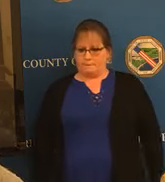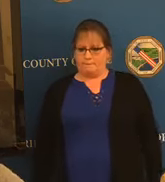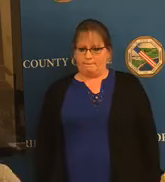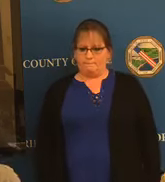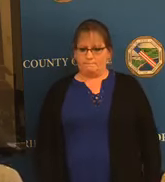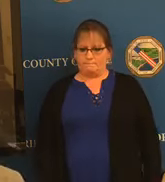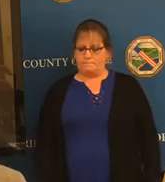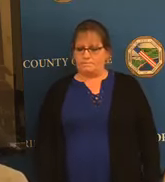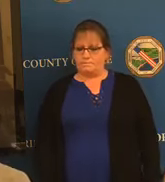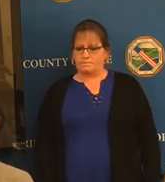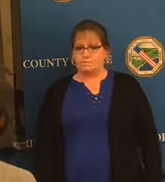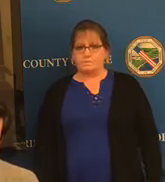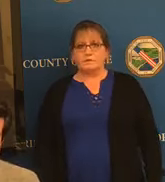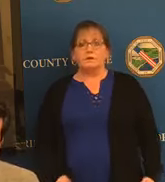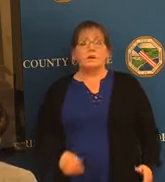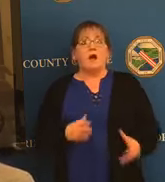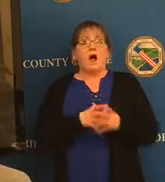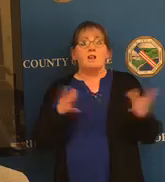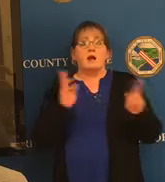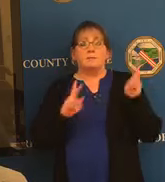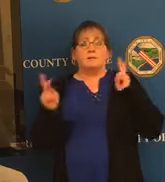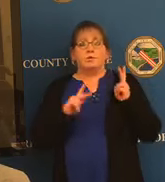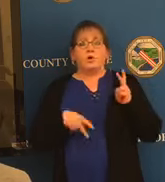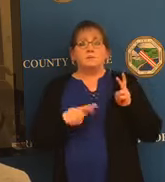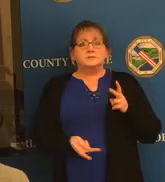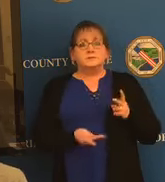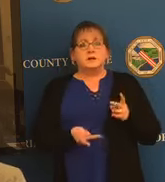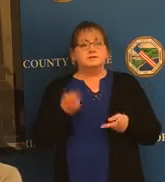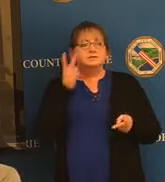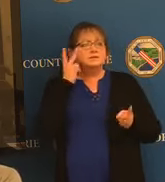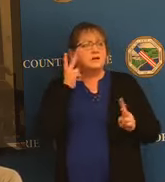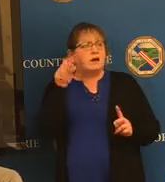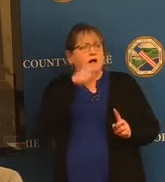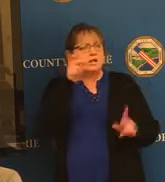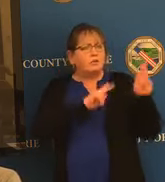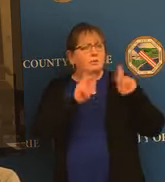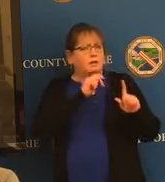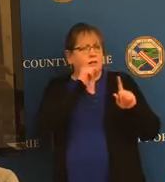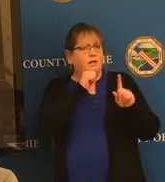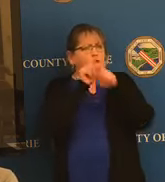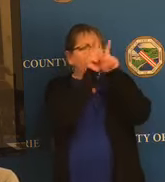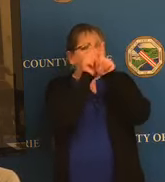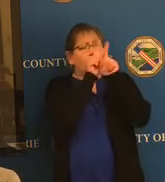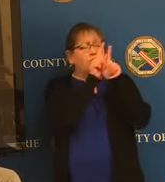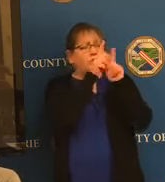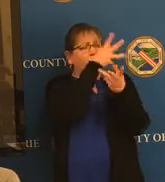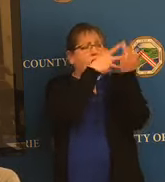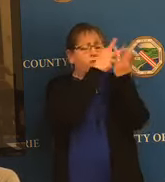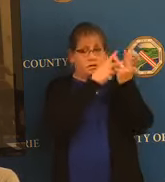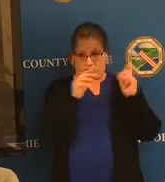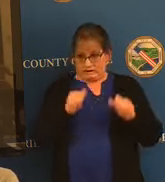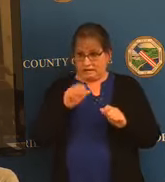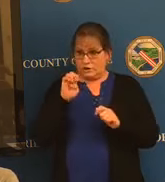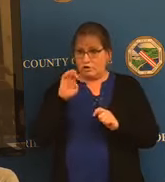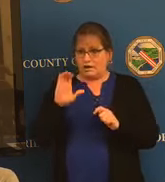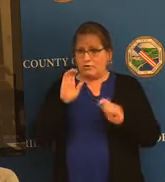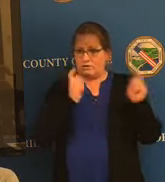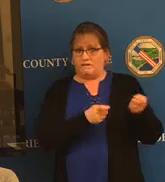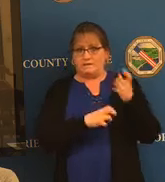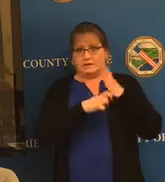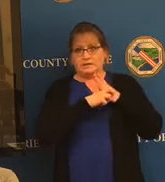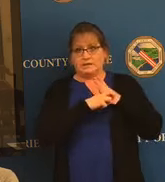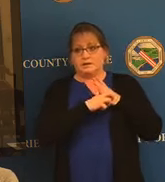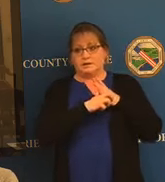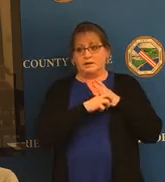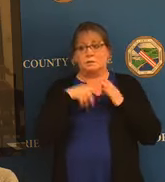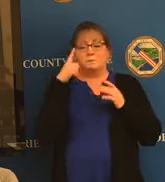that? The question was, a lot of people are upset about seeing individuals not physically distancing. Can Erie County issue tickets? Based on the governor's